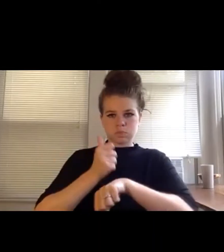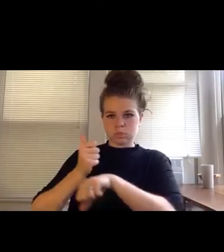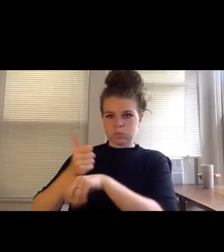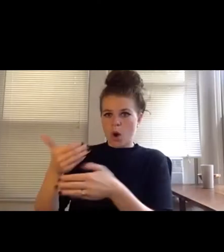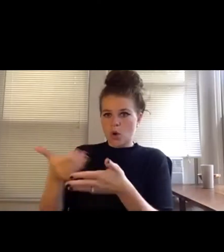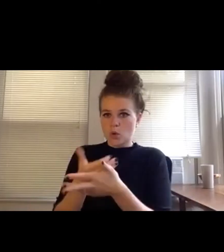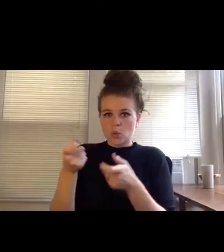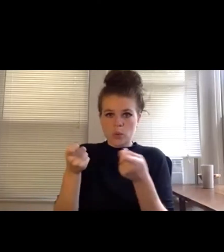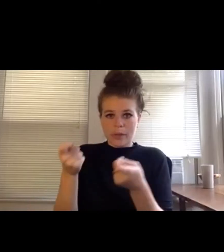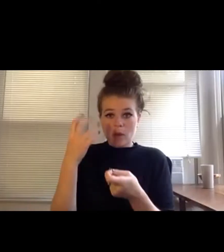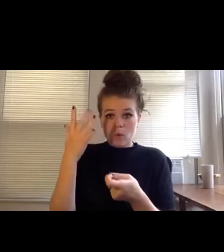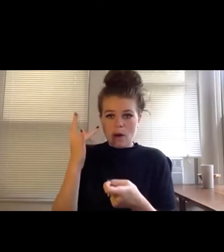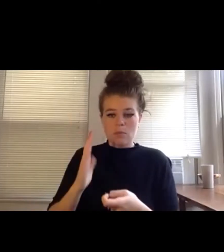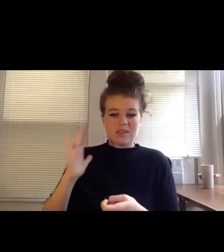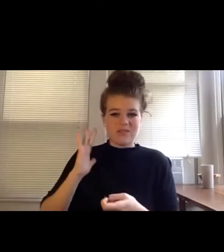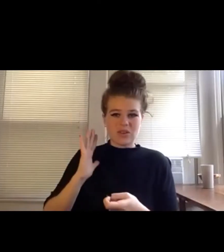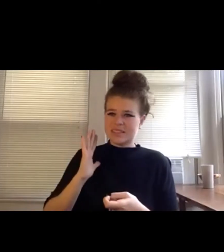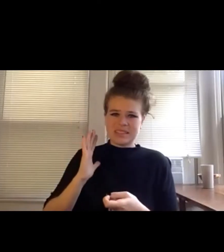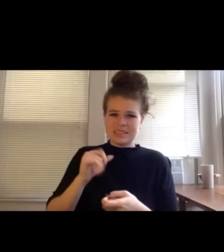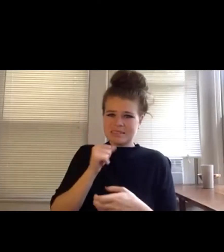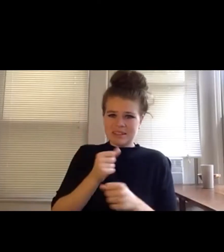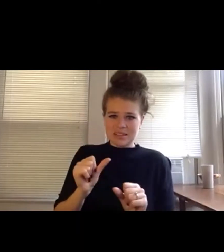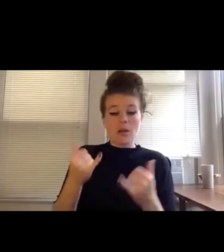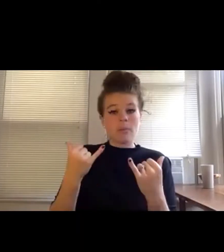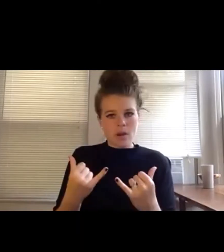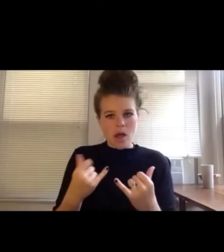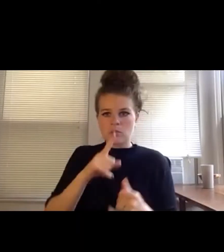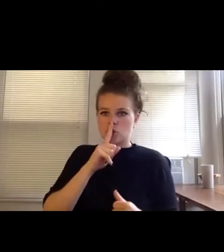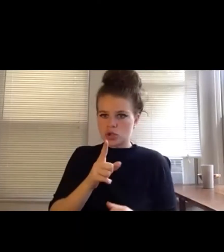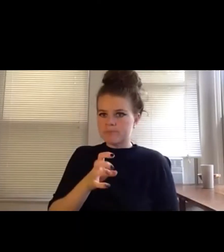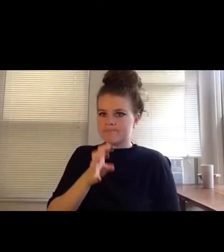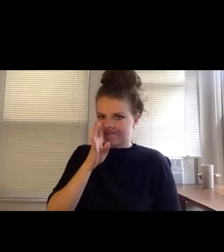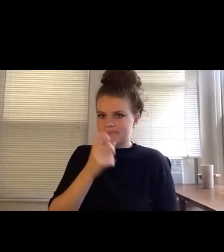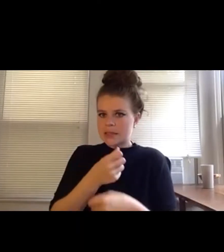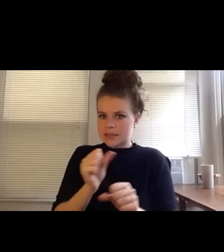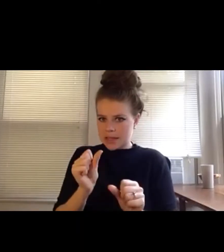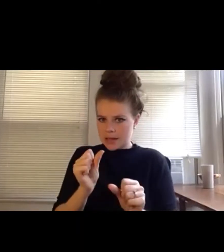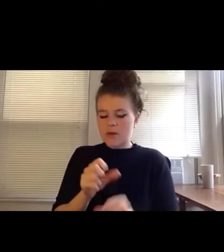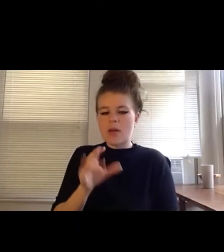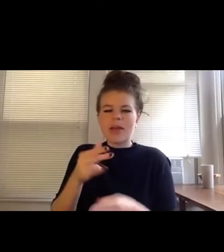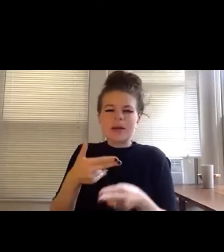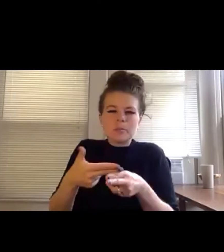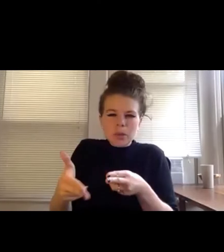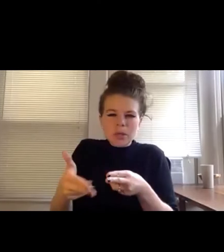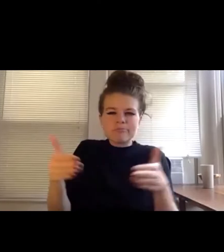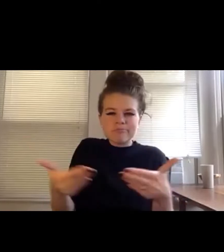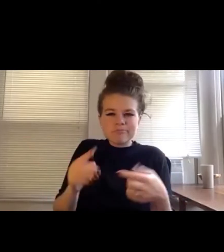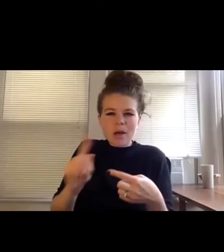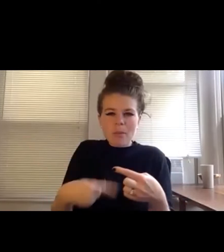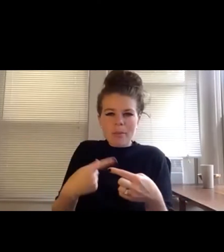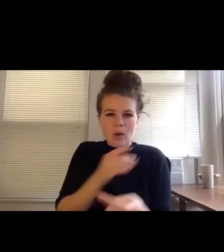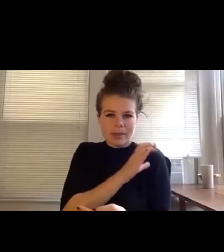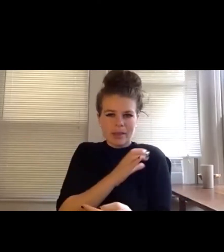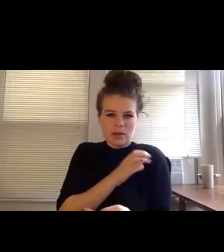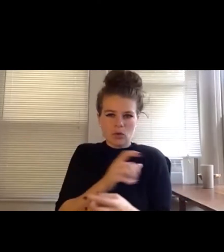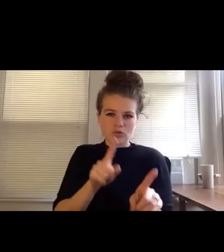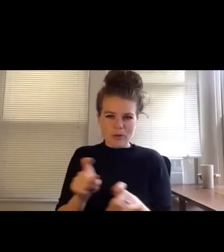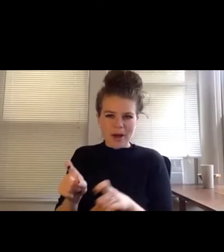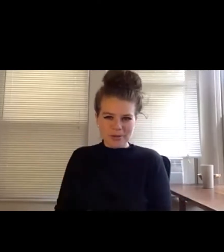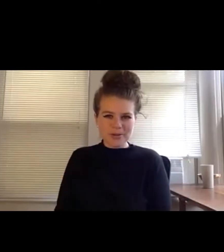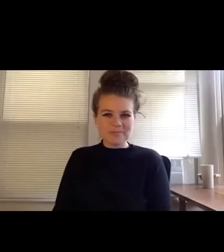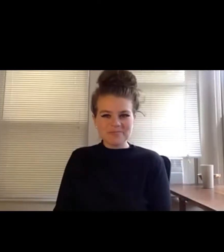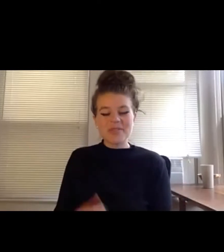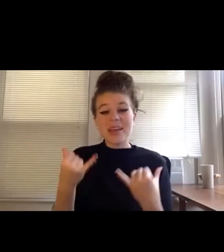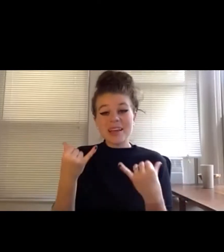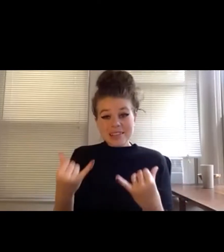about because we want to ensure safety of our patients. So that's a very brief introduction about clinical trials. And now I